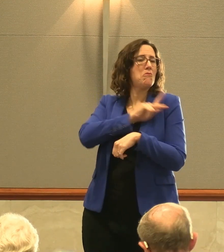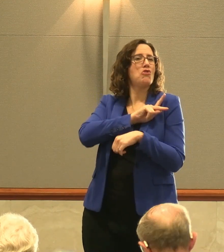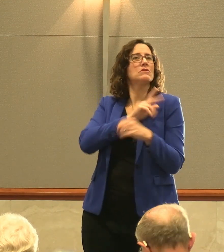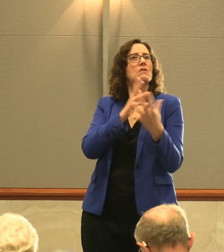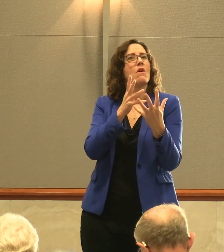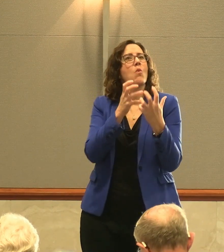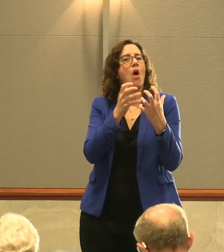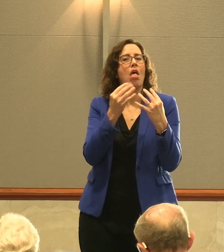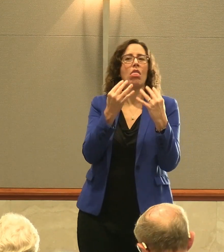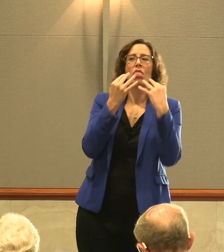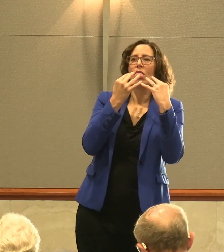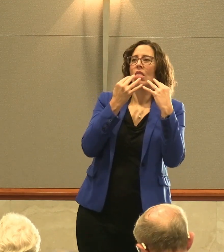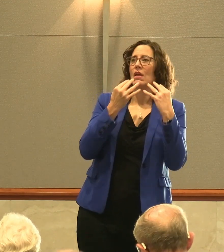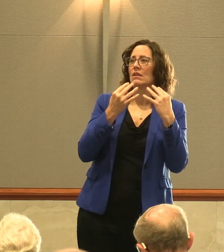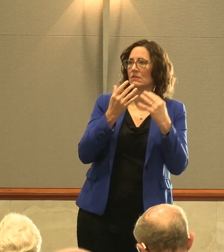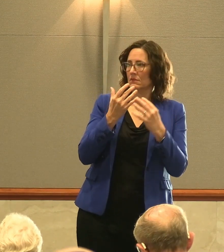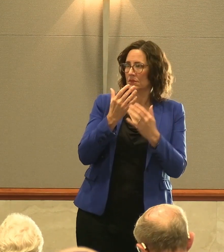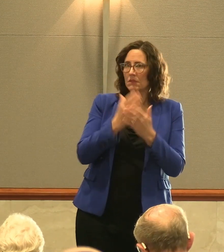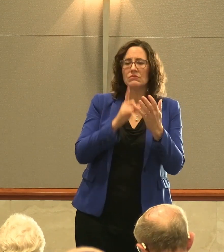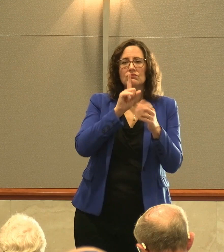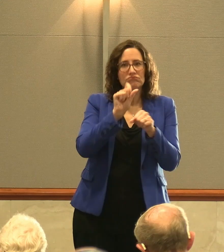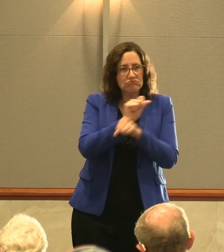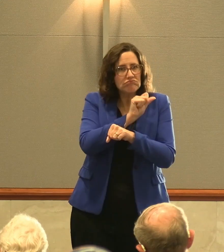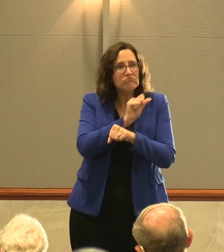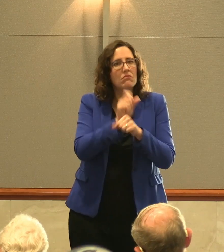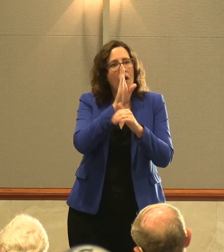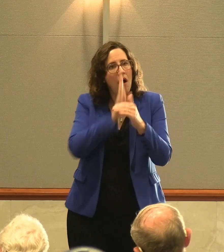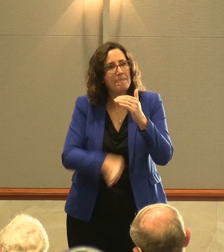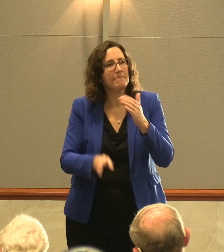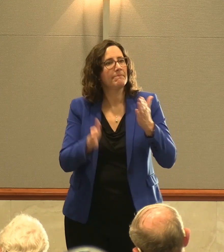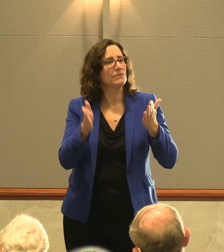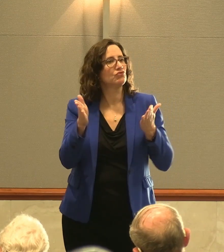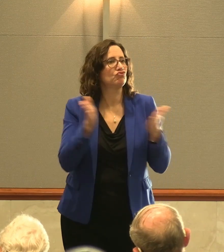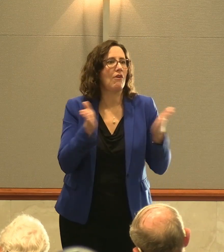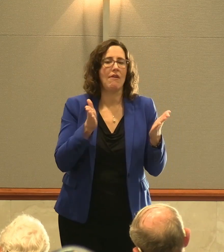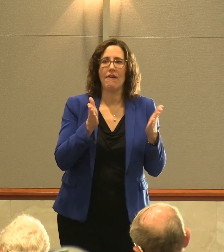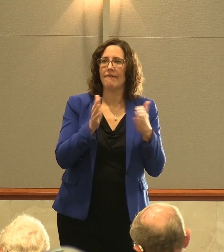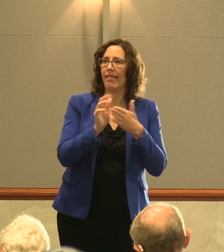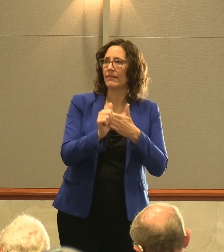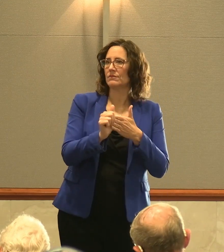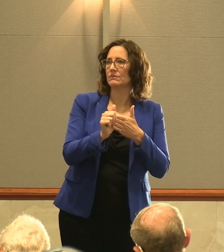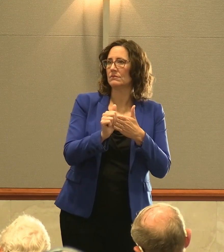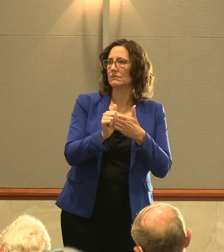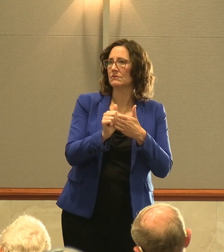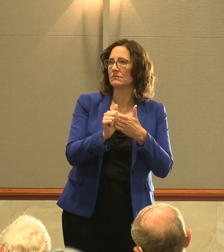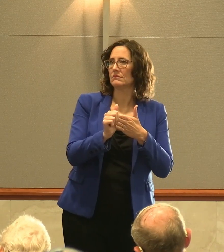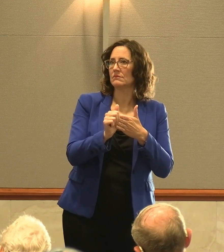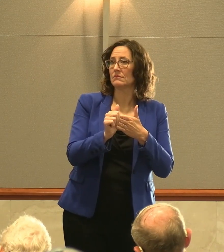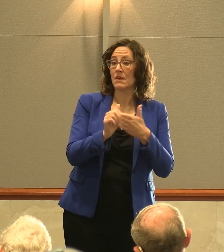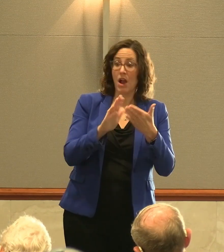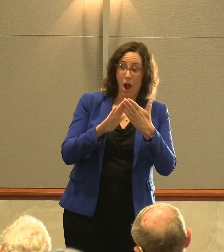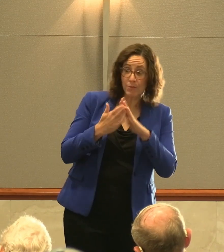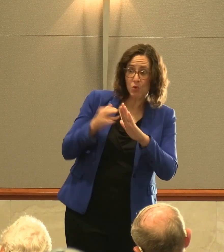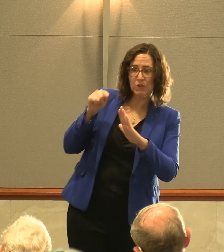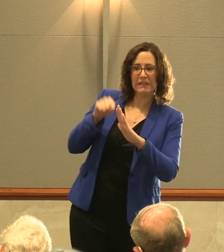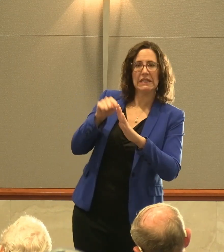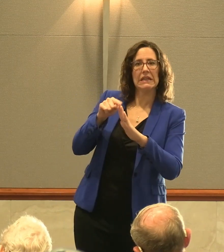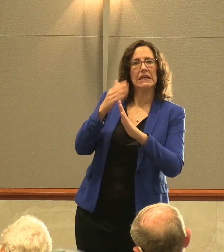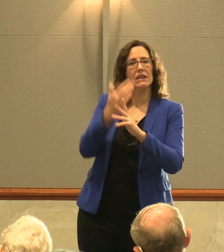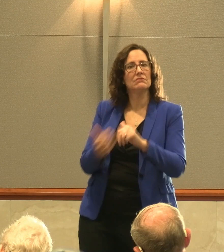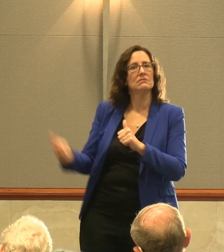aggrandizement, who are servant leaders, who put what's best for the community